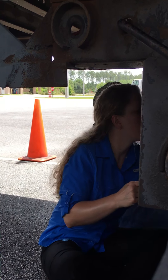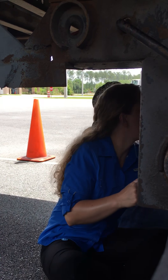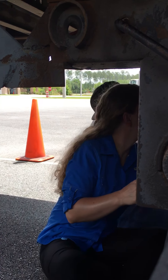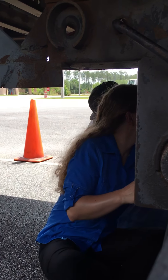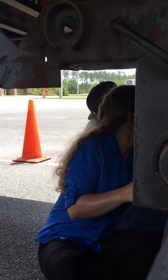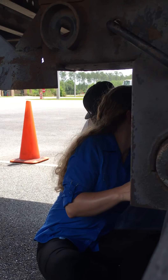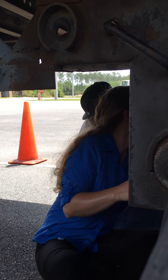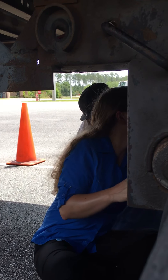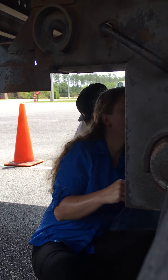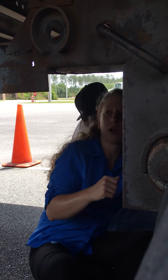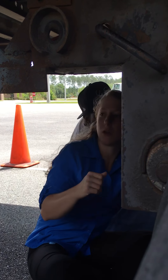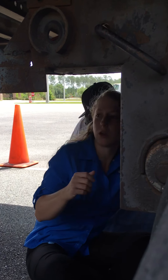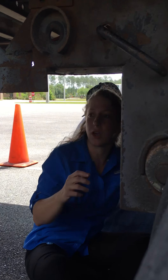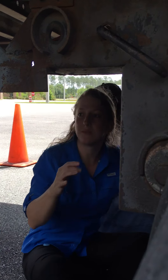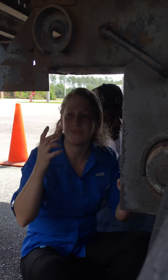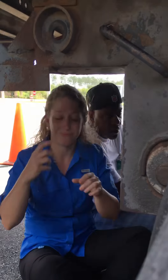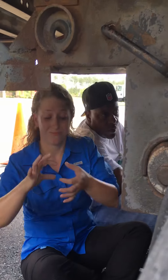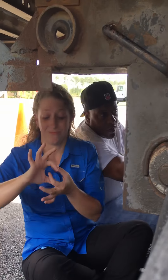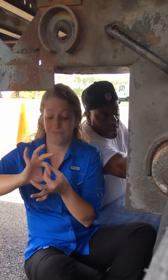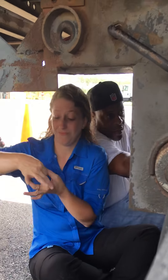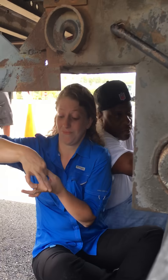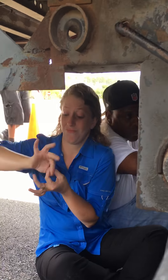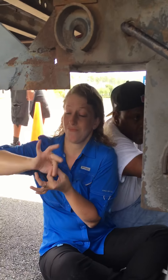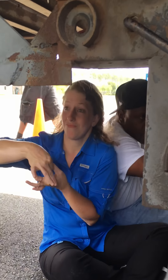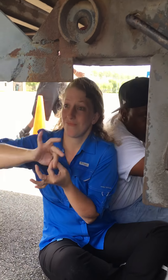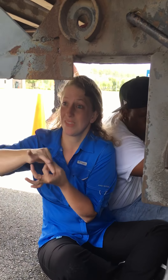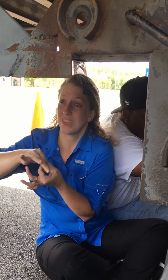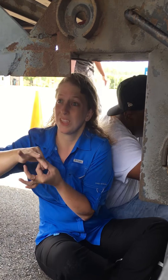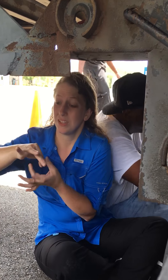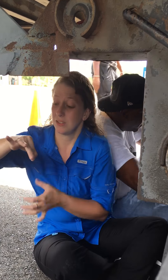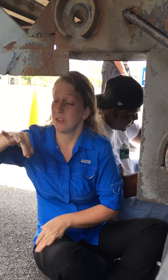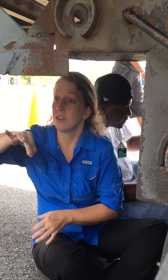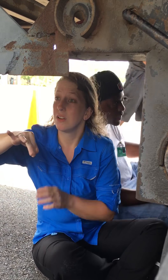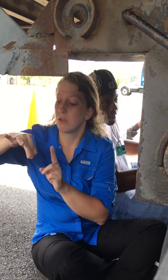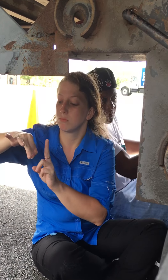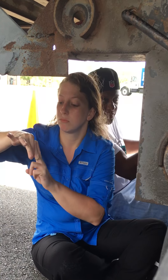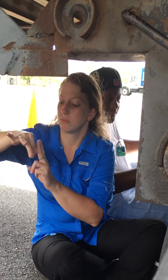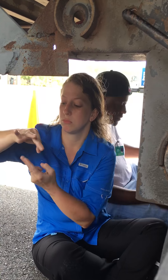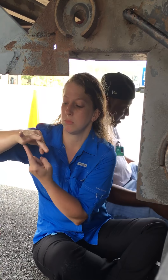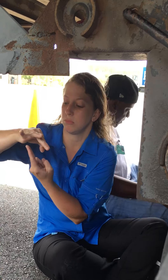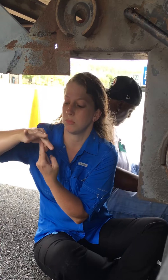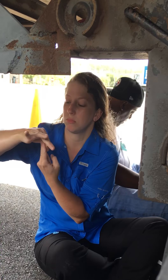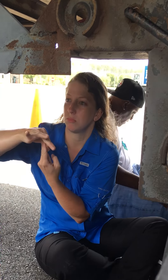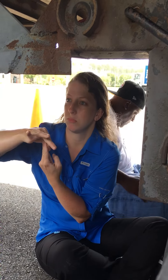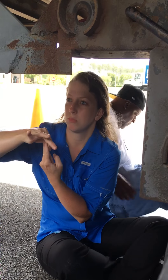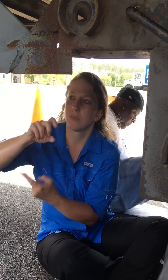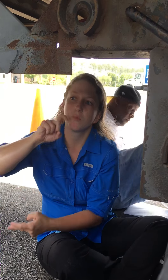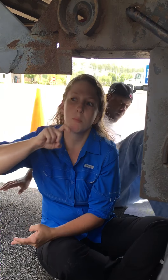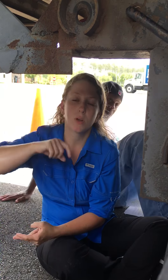rubber See that bushing. rubber piece in there? Okay, okay. And there's one on that side as well. And they're at the top and bottom. And there, top and bottom. You're going to do